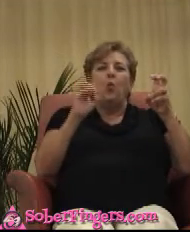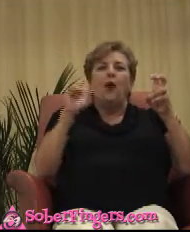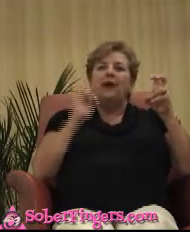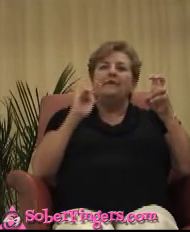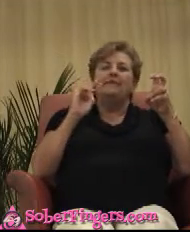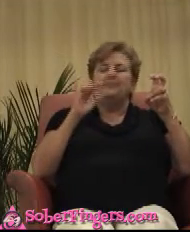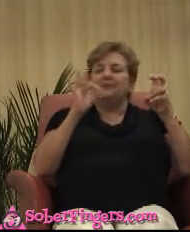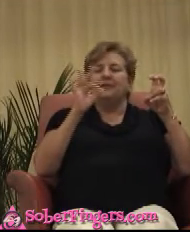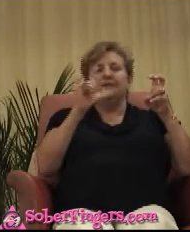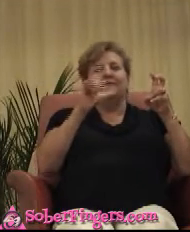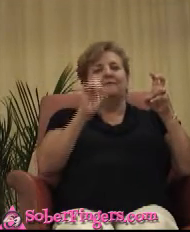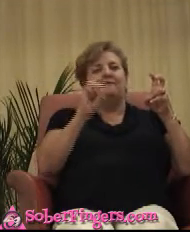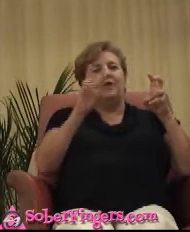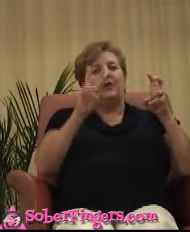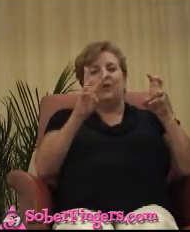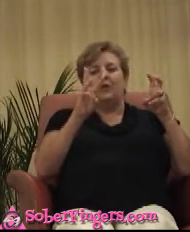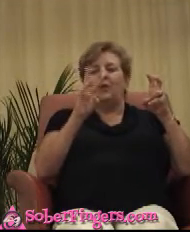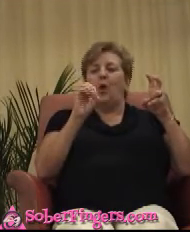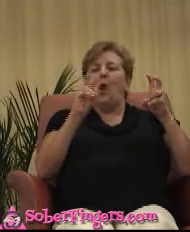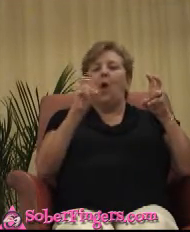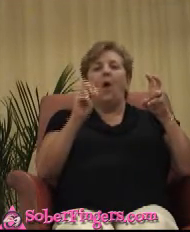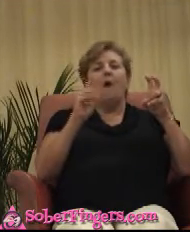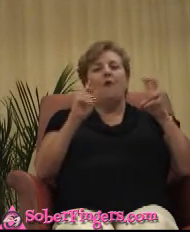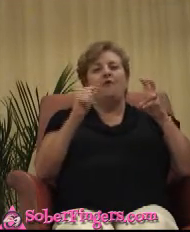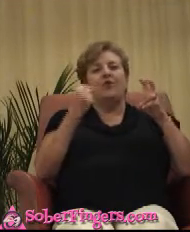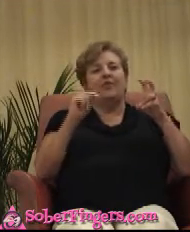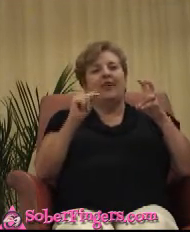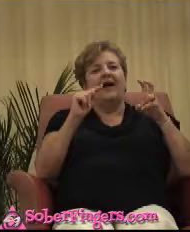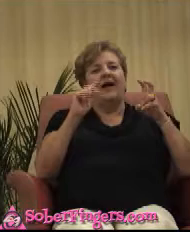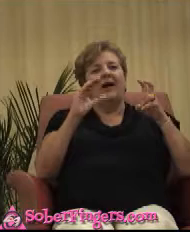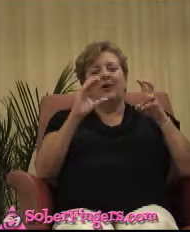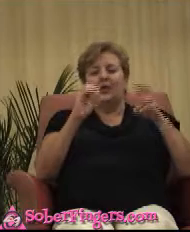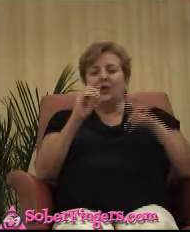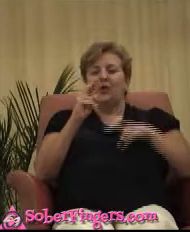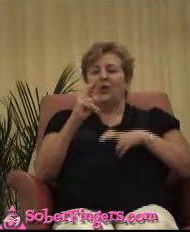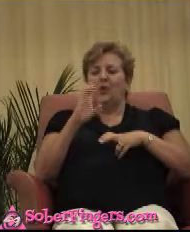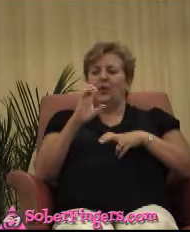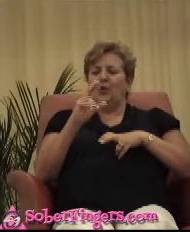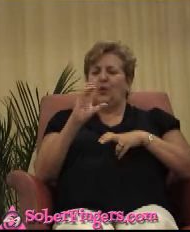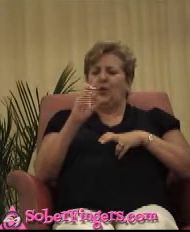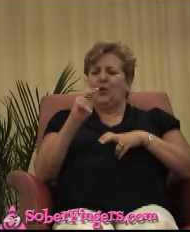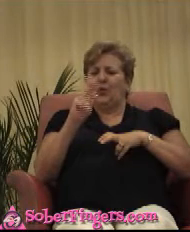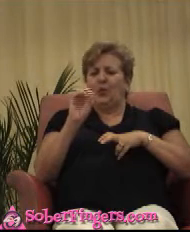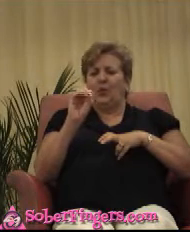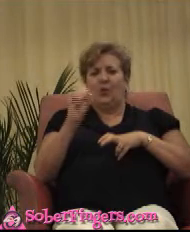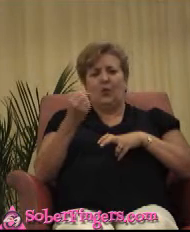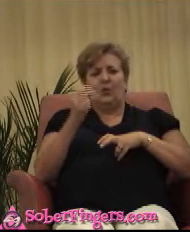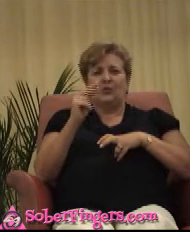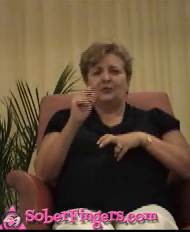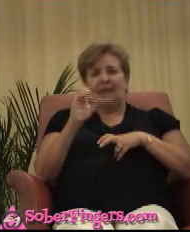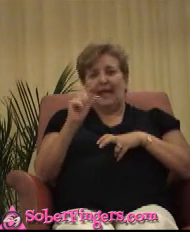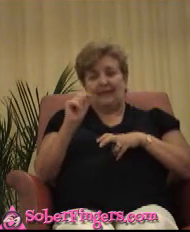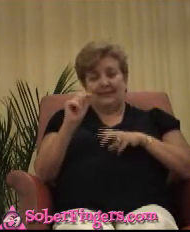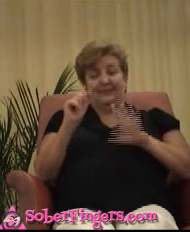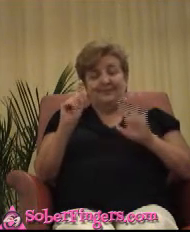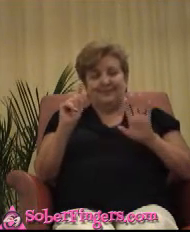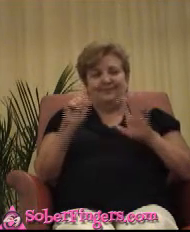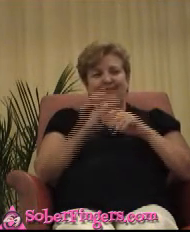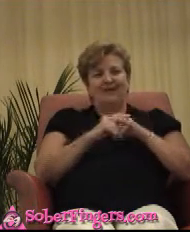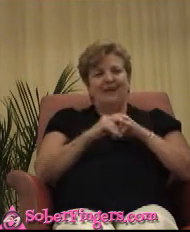Most of it's not anything at all like it, like what the reality of it was. But let me stop here and I'll kind of go back and hopefully I'll come back and catch